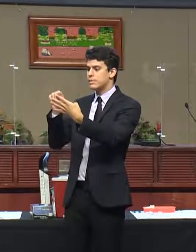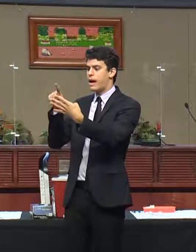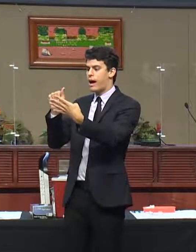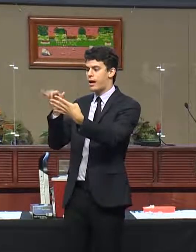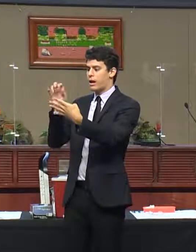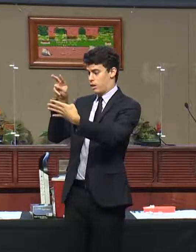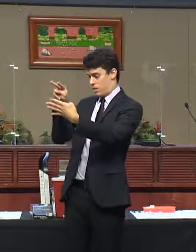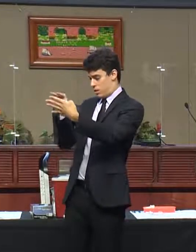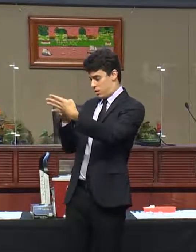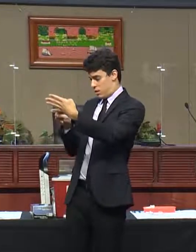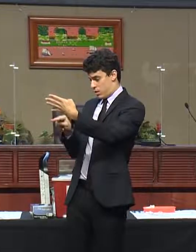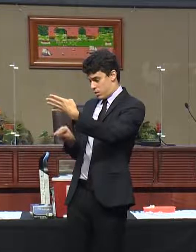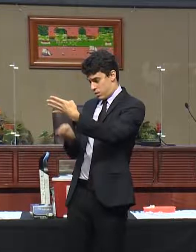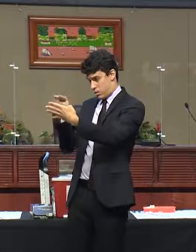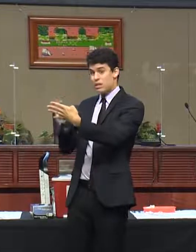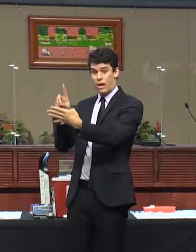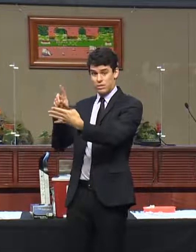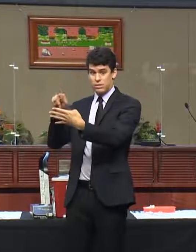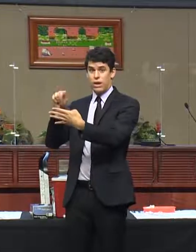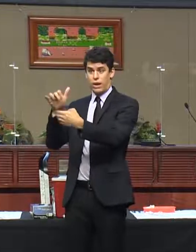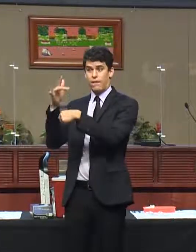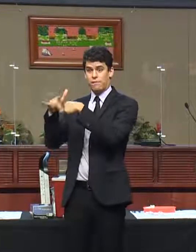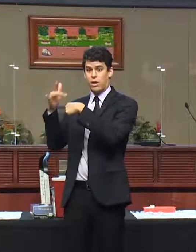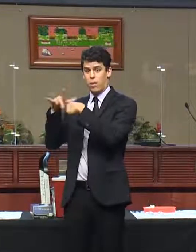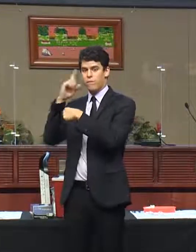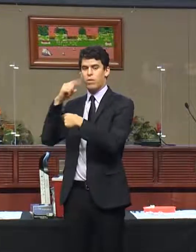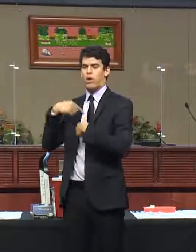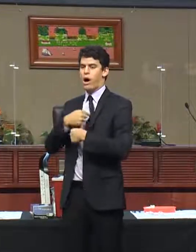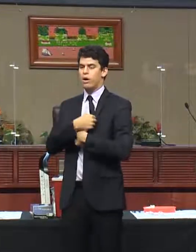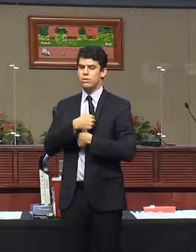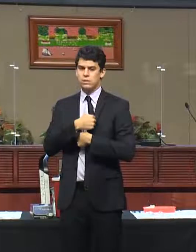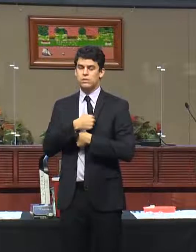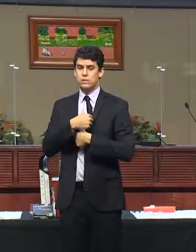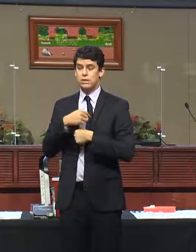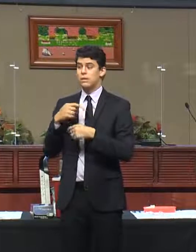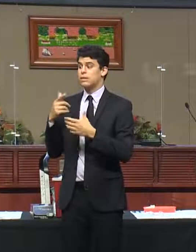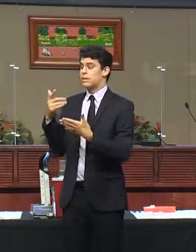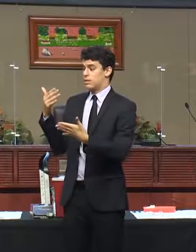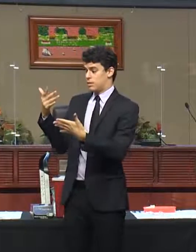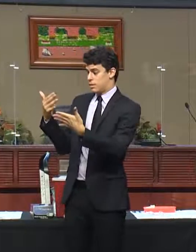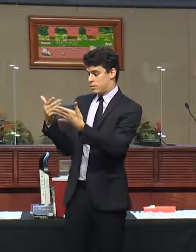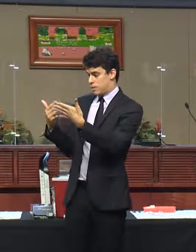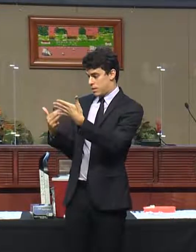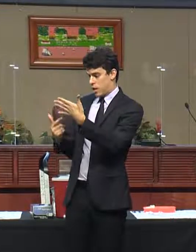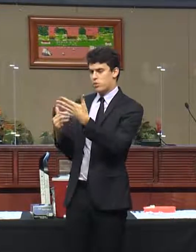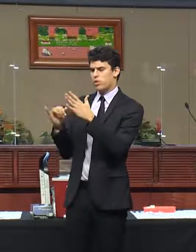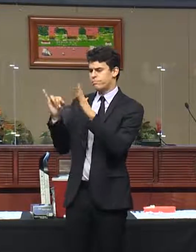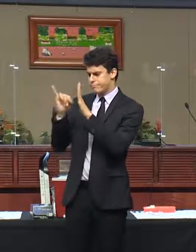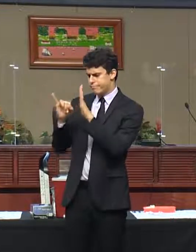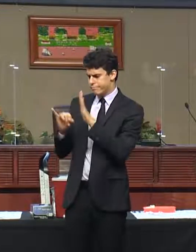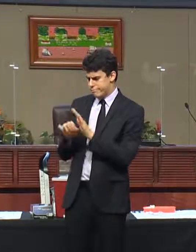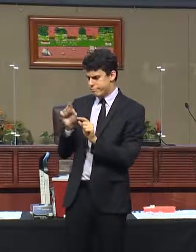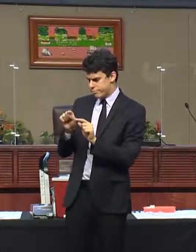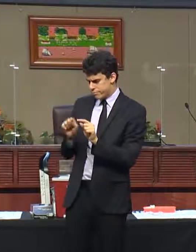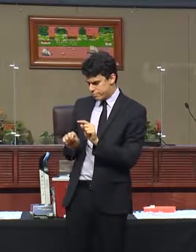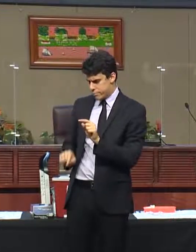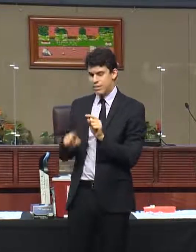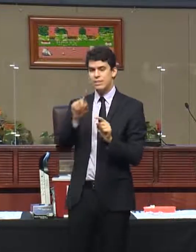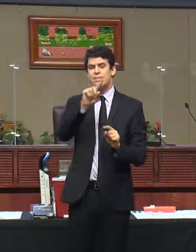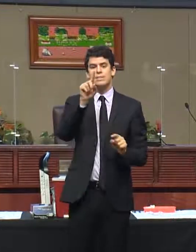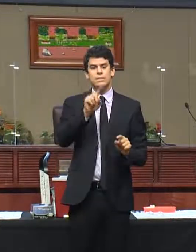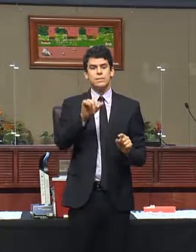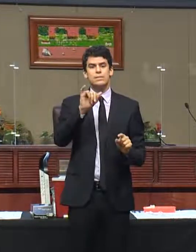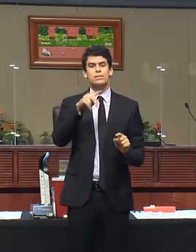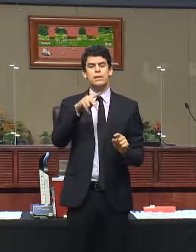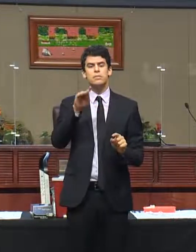at the data that is made available to us as we begin to identify various zip codes and locations